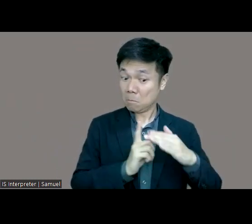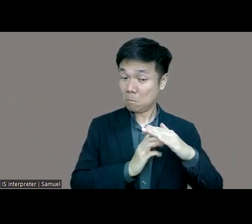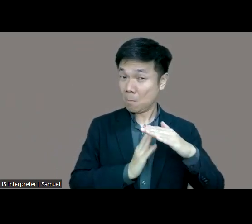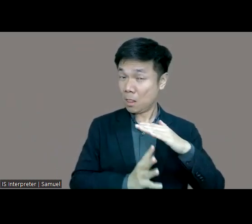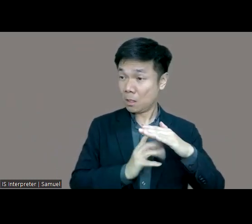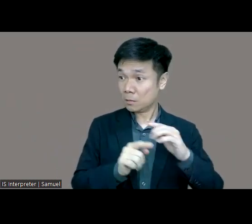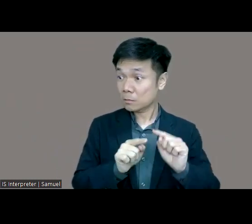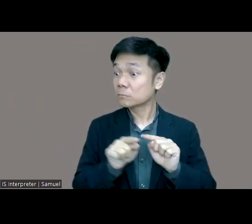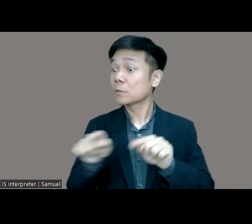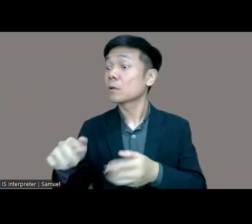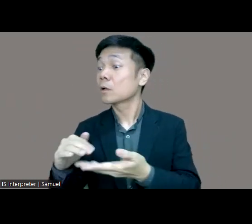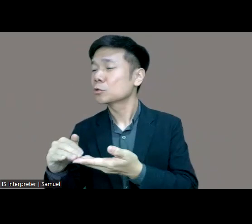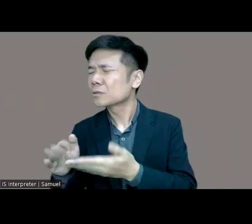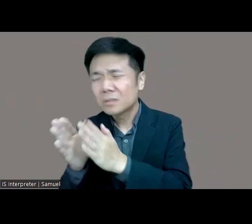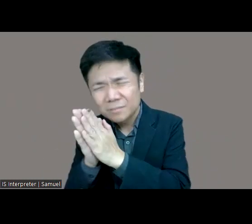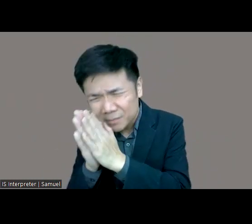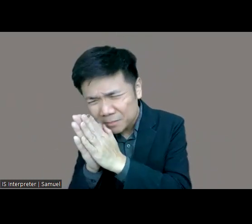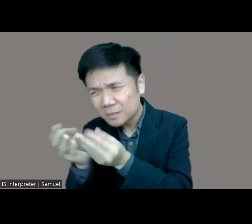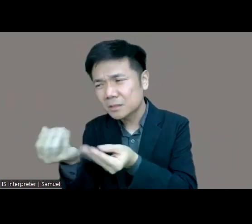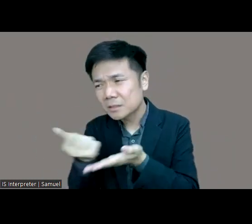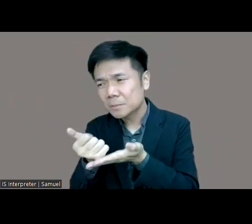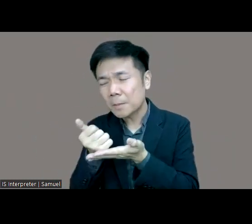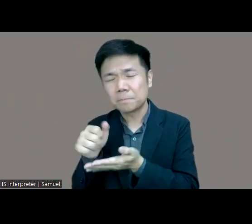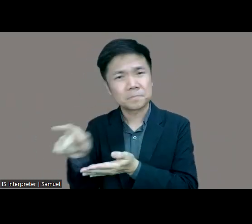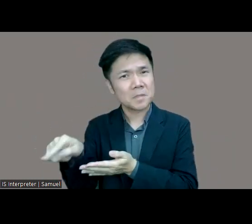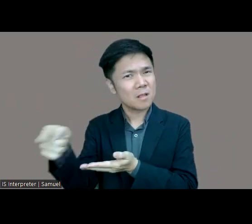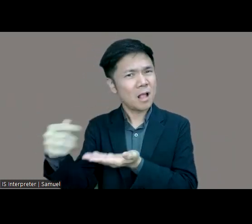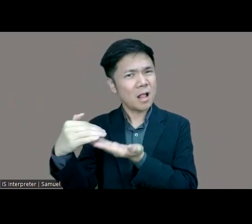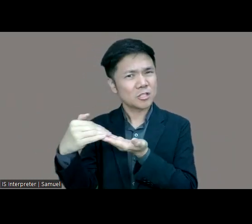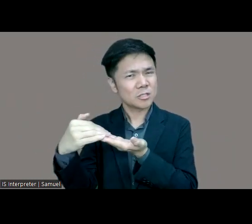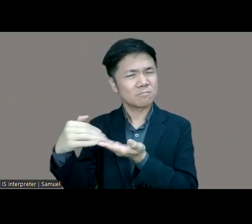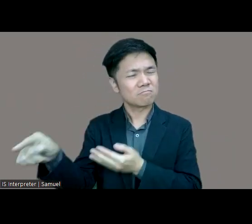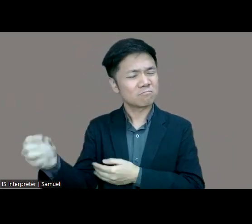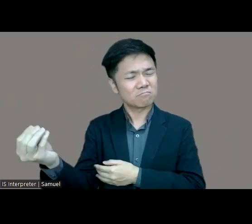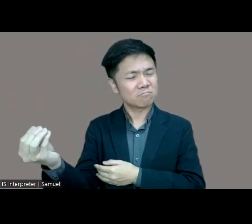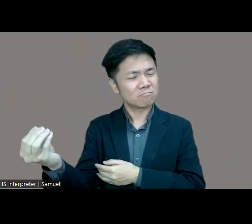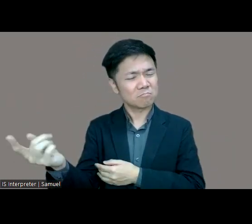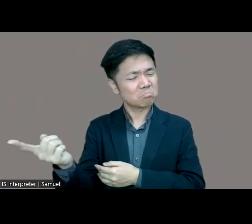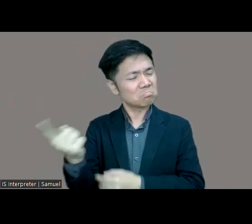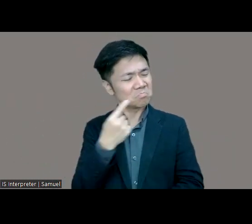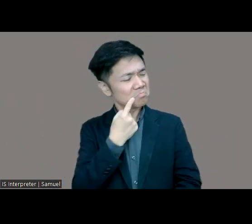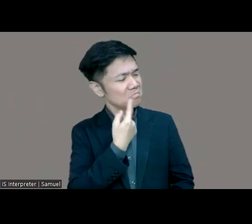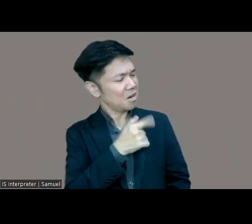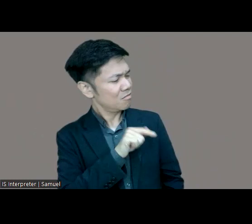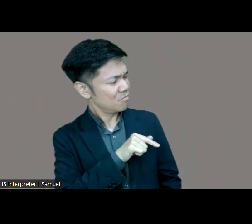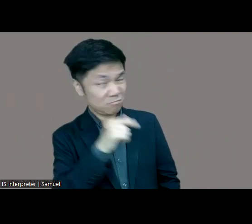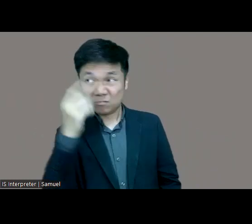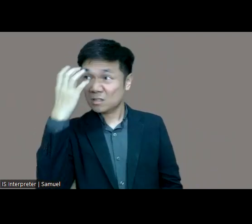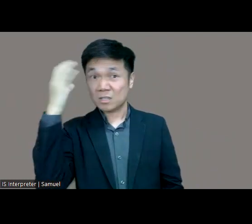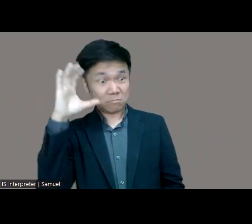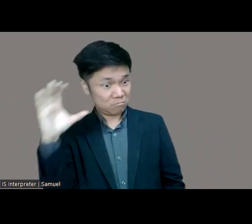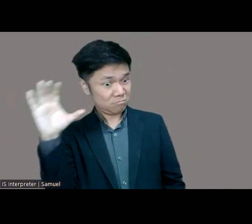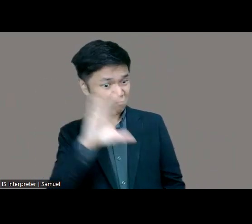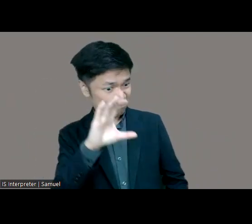a permanent resident permit. Then the migration agency will say, we do not recognize any subsidized